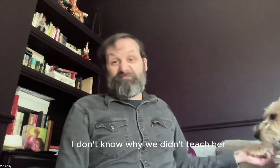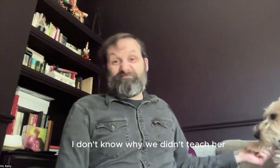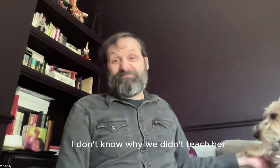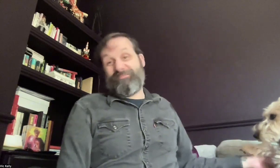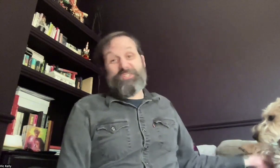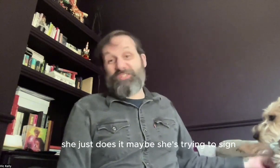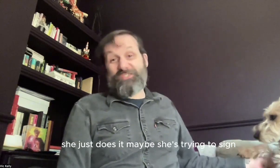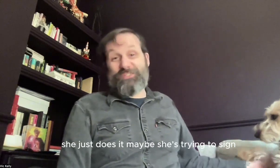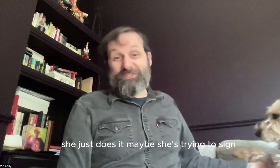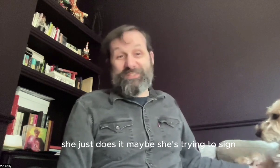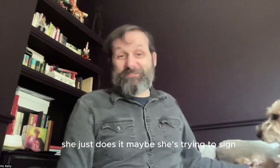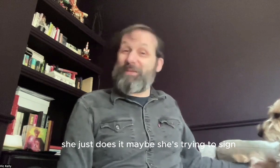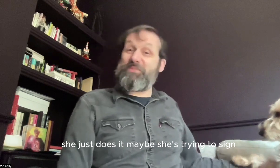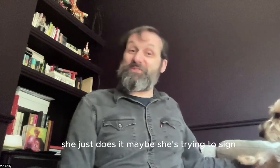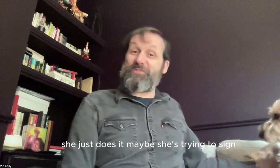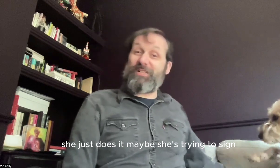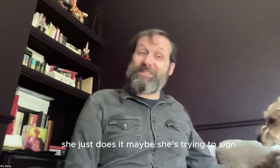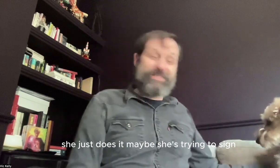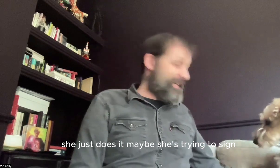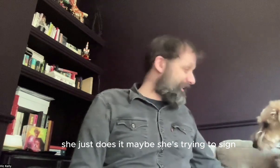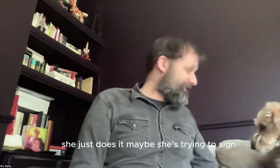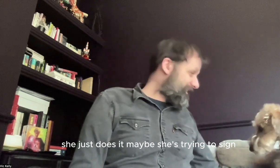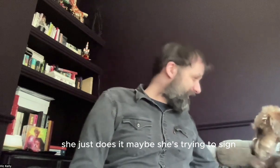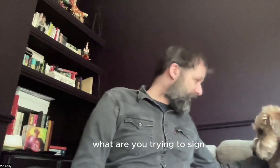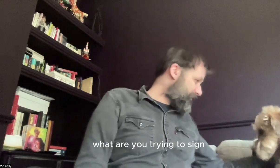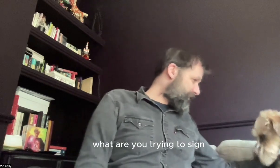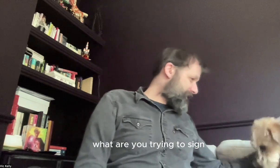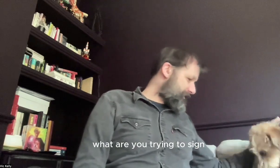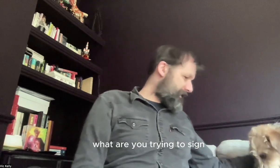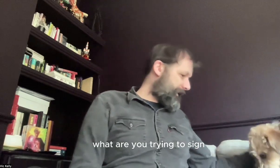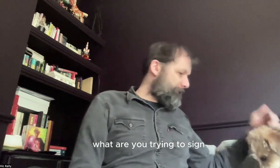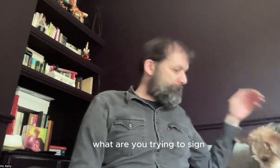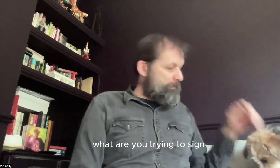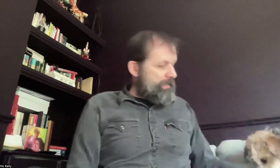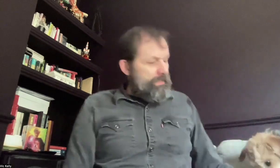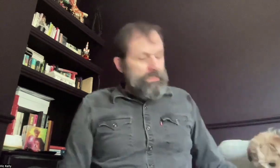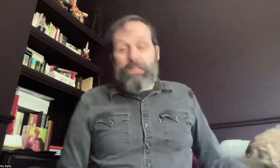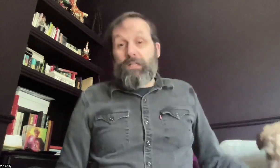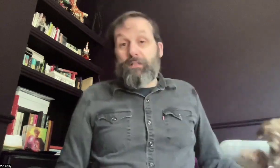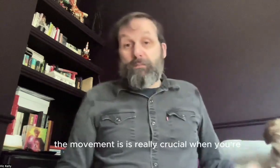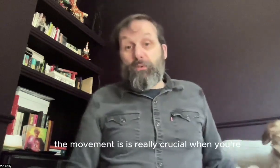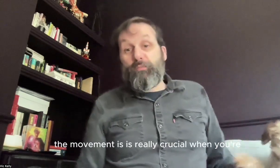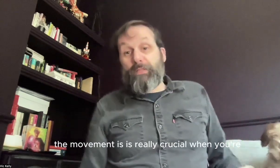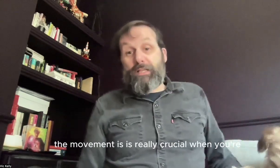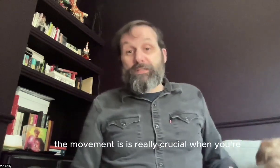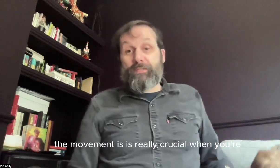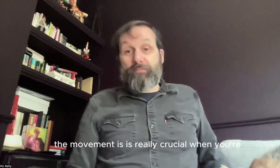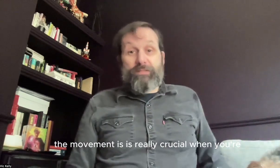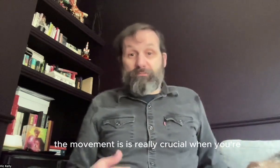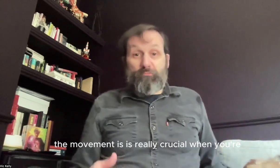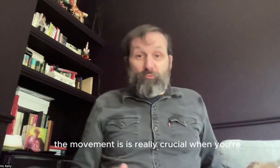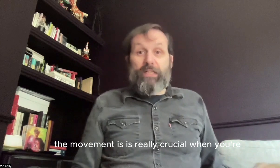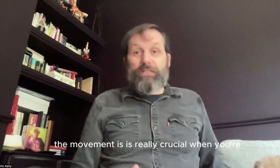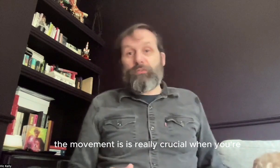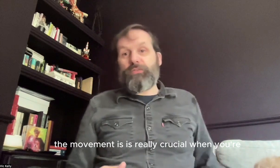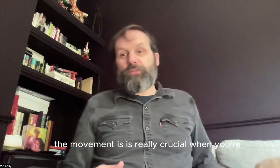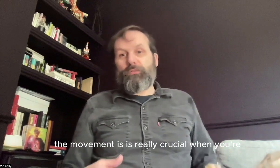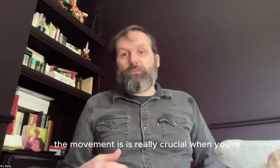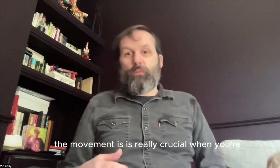She just does it. Maybe she's trying to sign. What are you trying to sign? The movement is really crucial